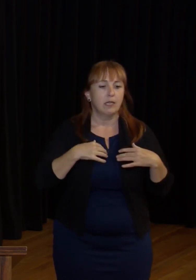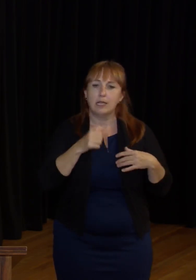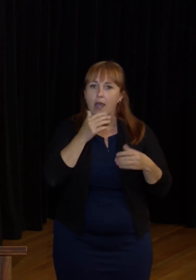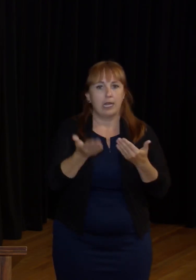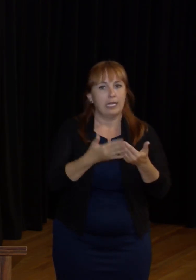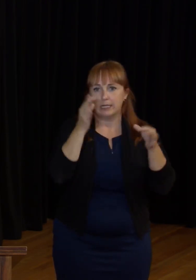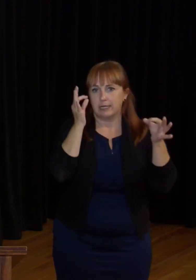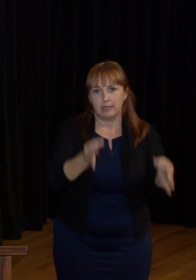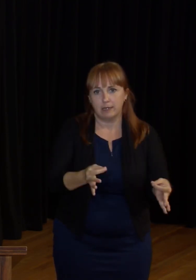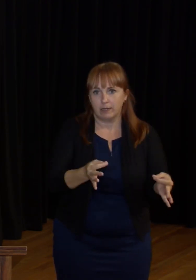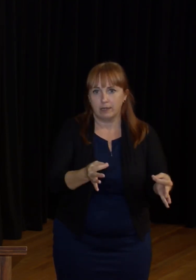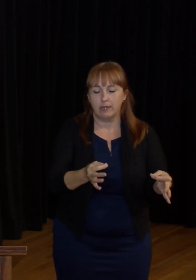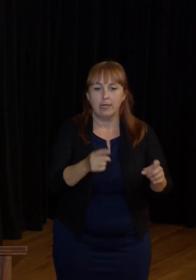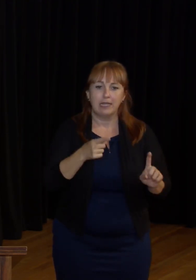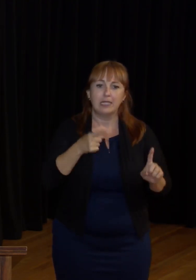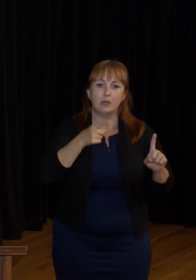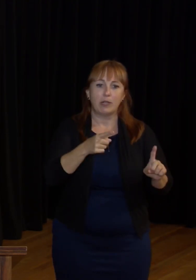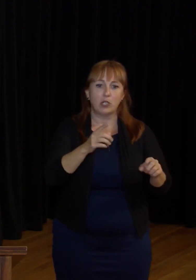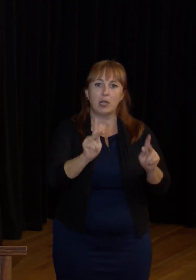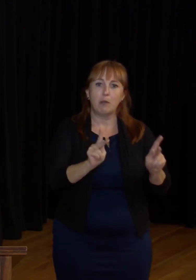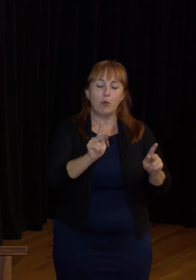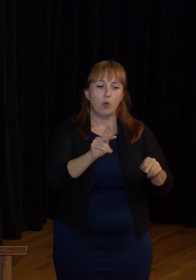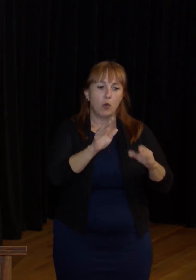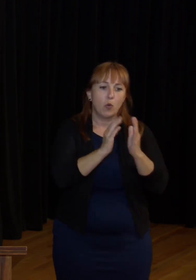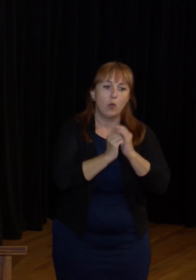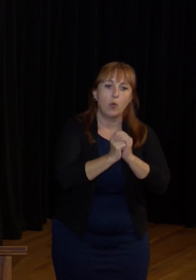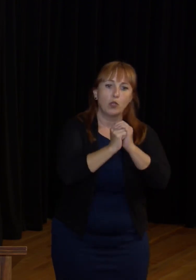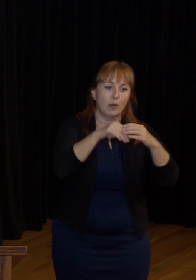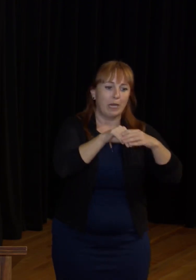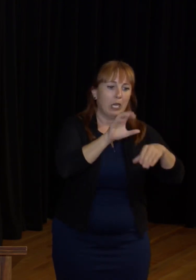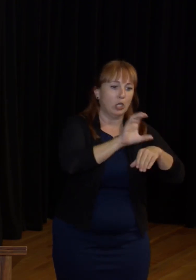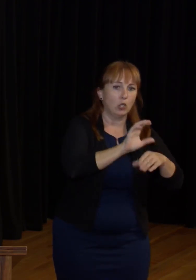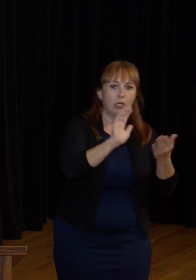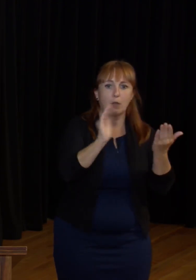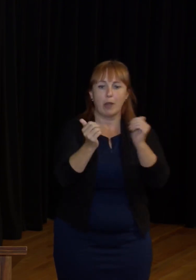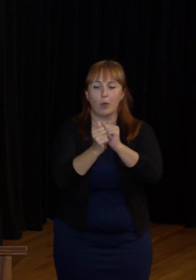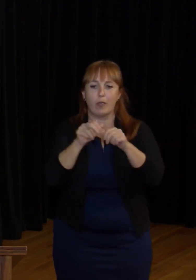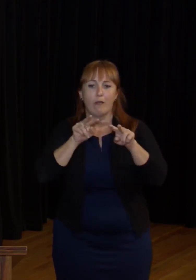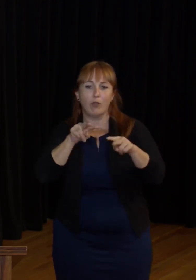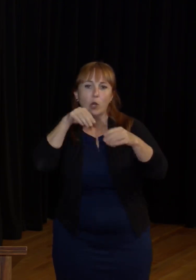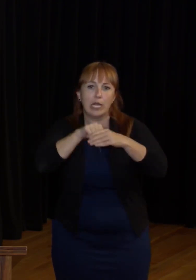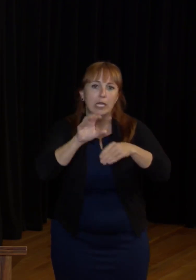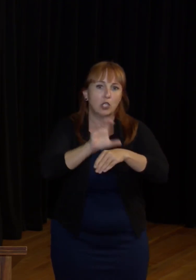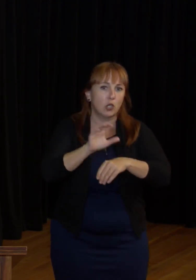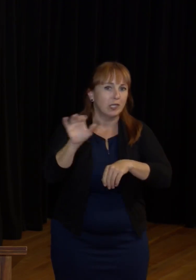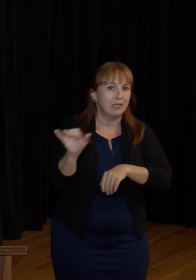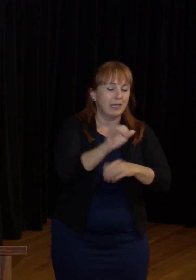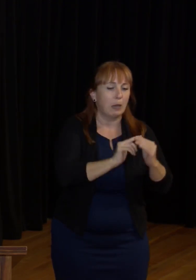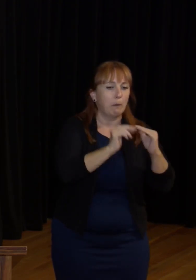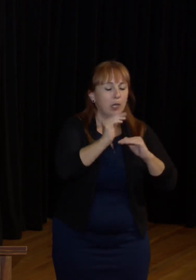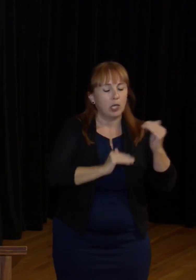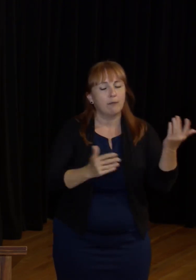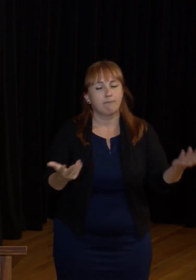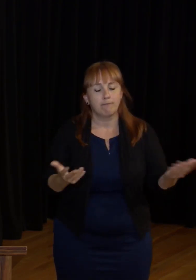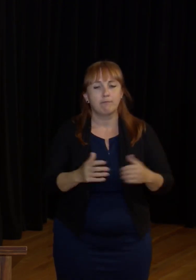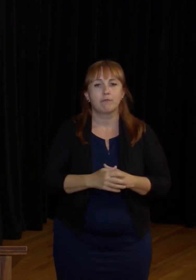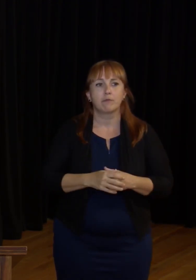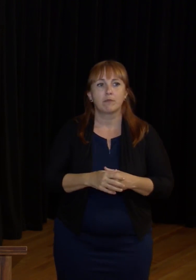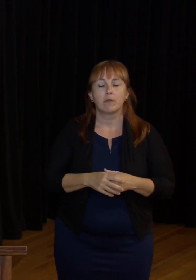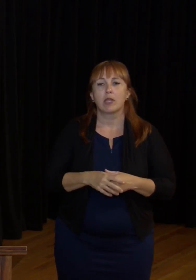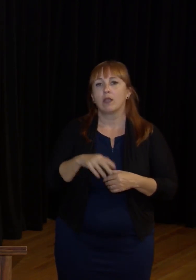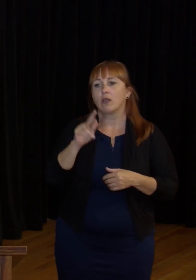the congregation, if you will, worshiping in a church versus having a funeral service inside of a church. Esme Infante with